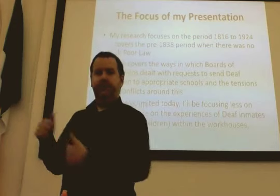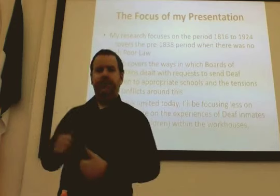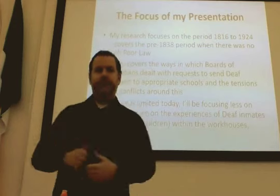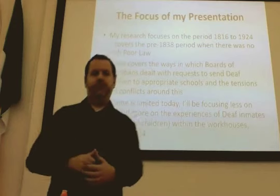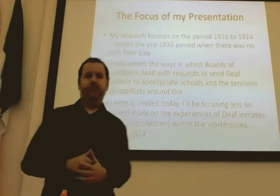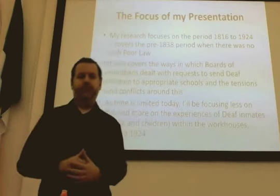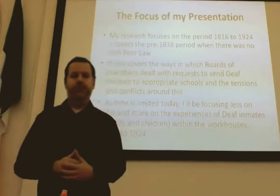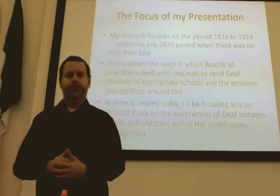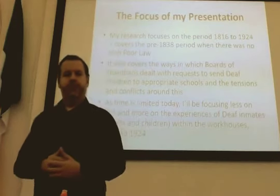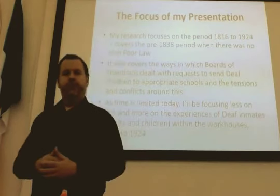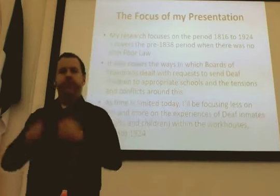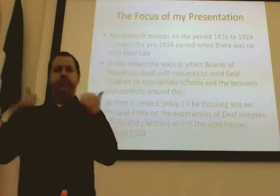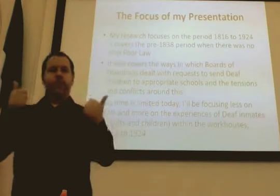Okay.